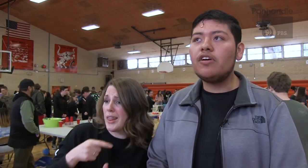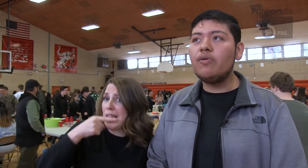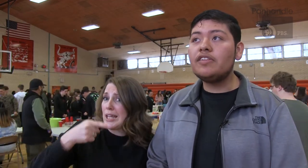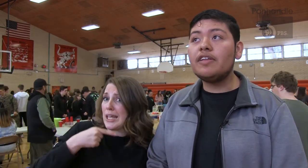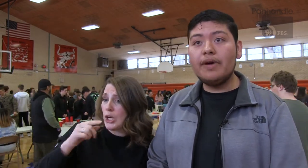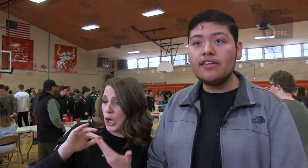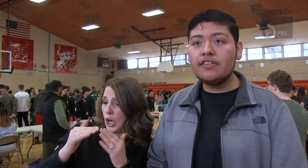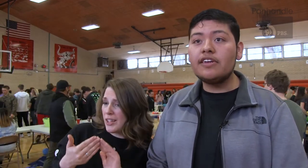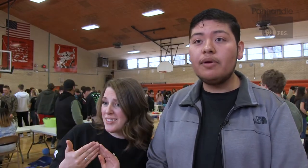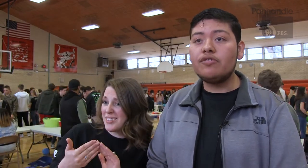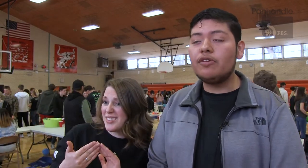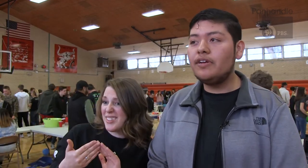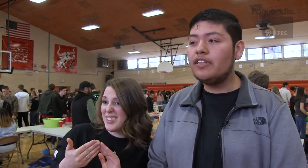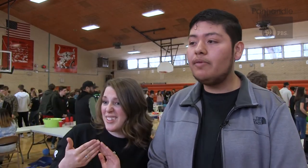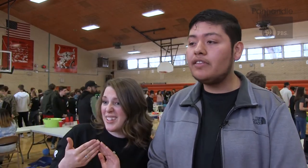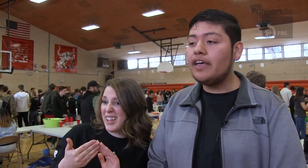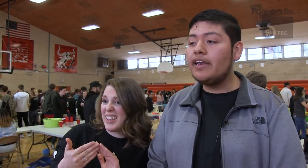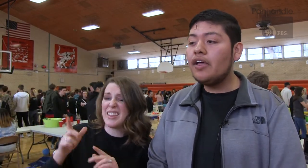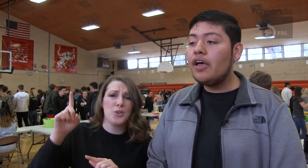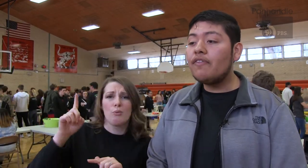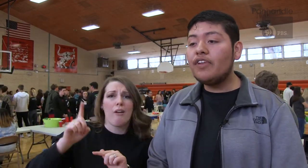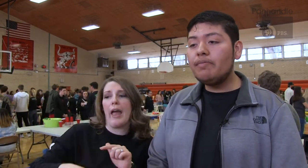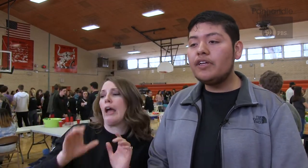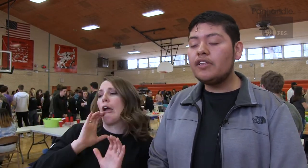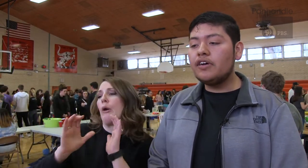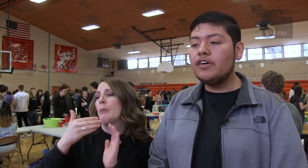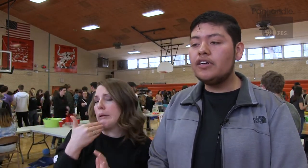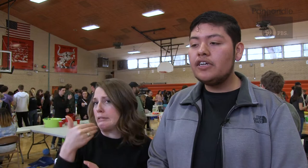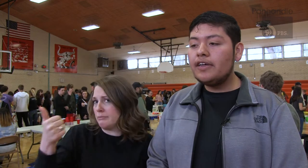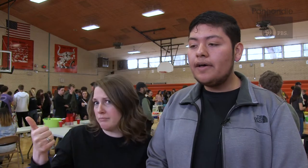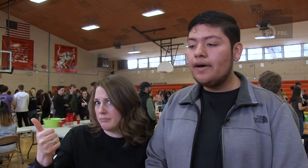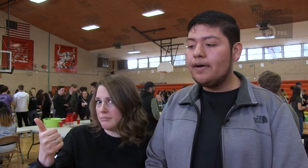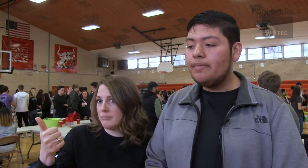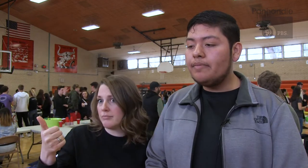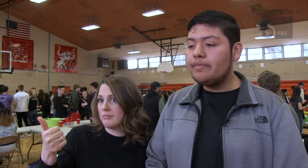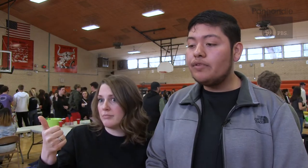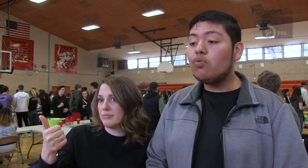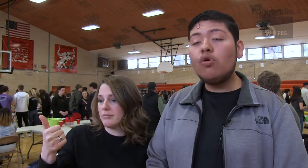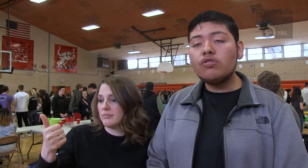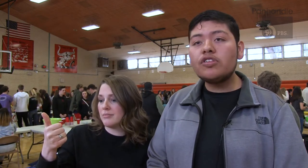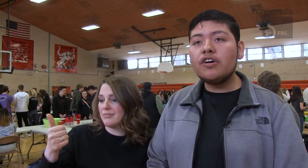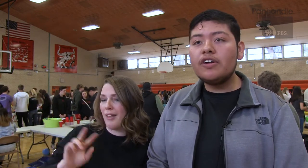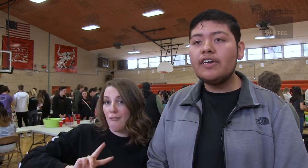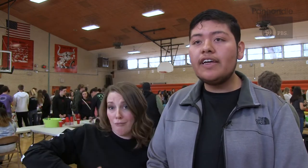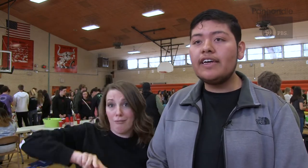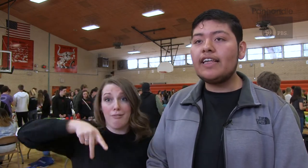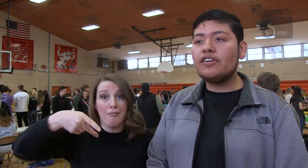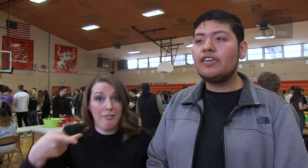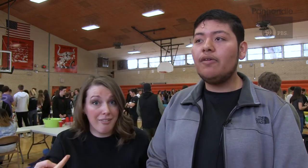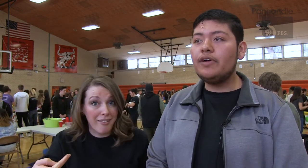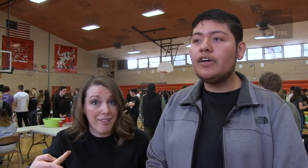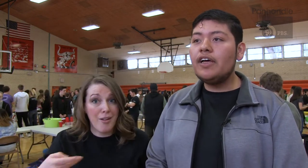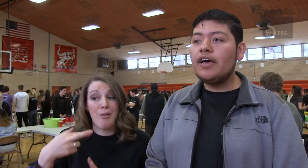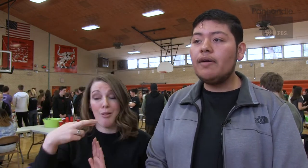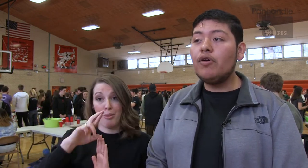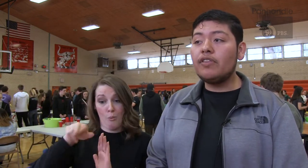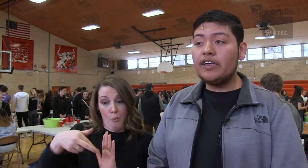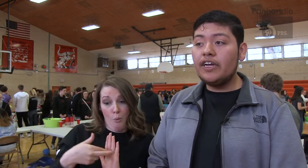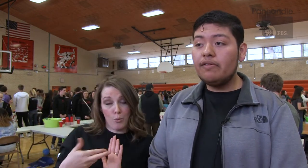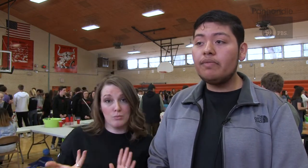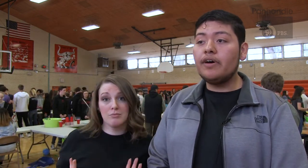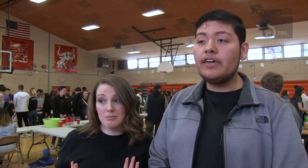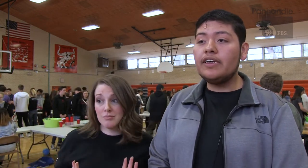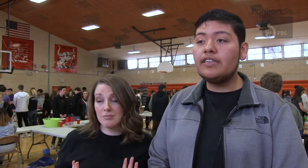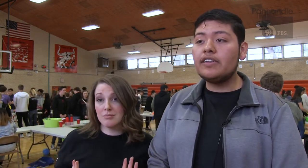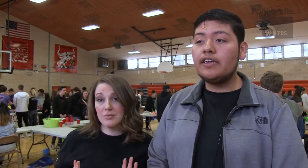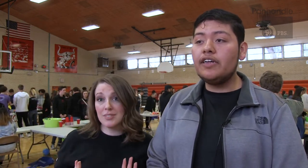language is not always the best and be able to communicate the best. And flipping the roles on it is actually helping both